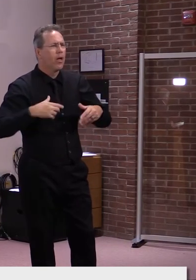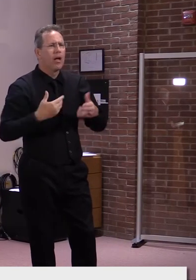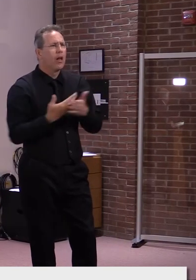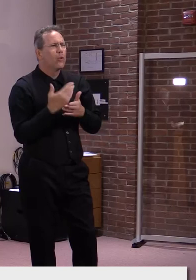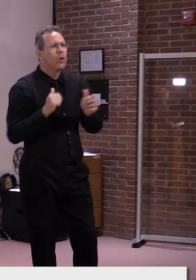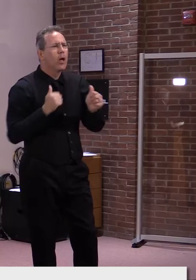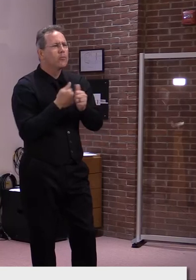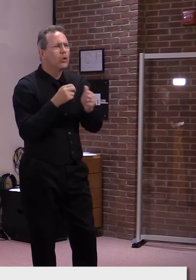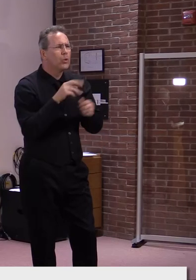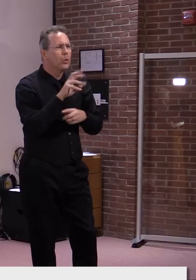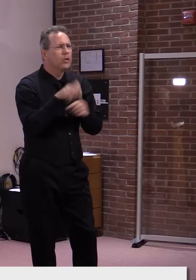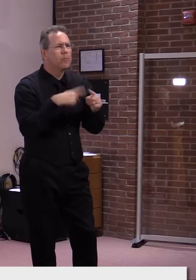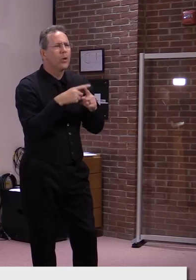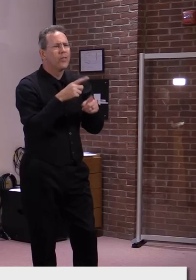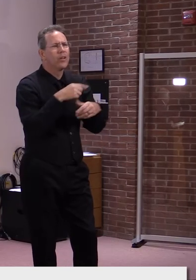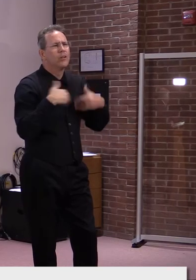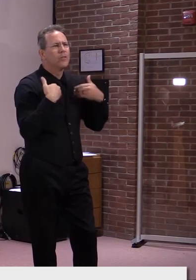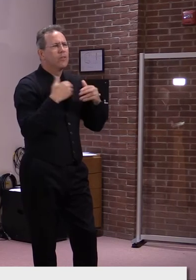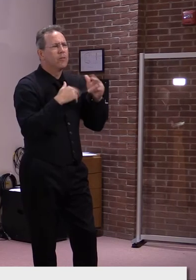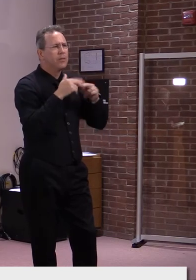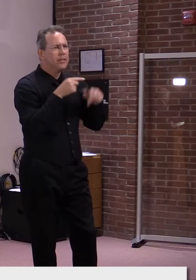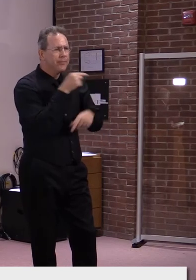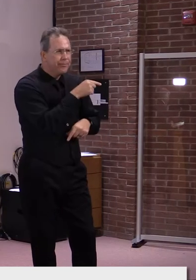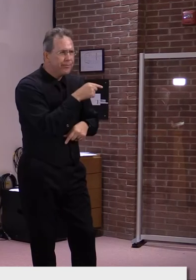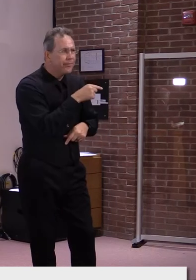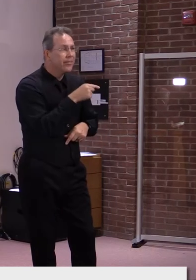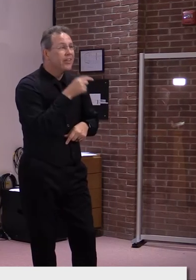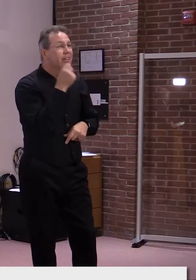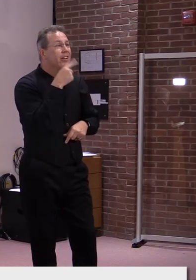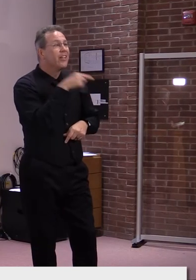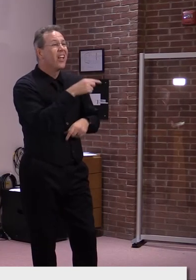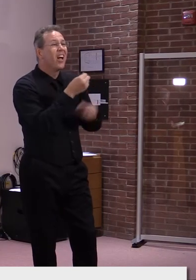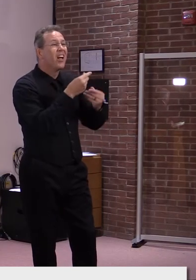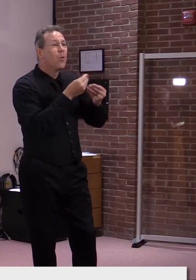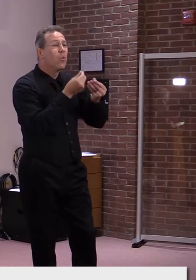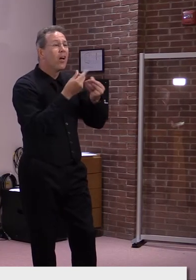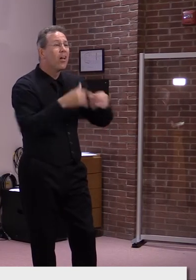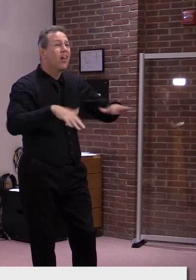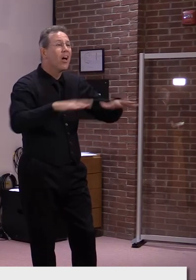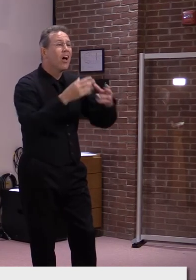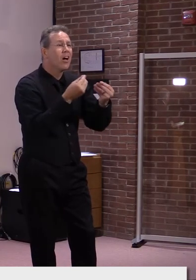some wetlands issues that they're resolving in terms of a parking area,